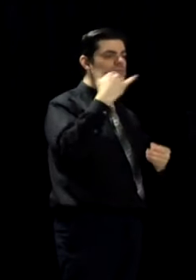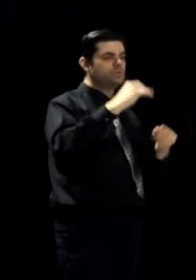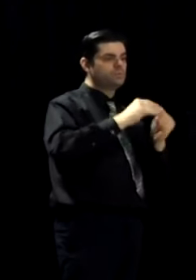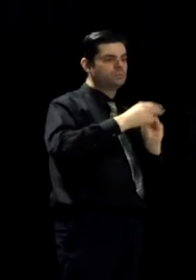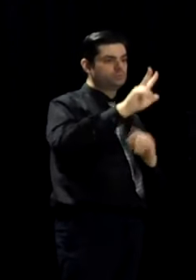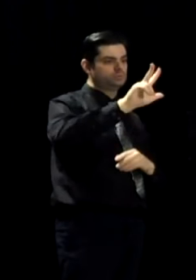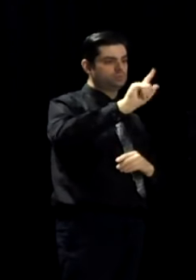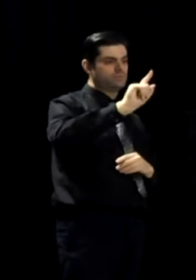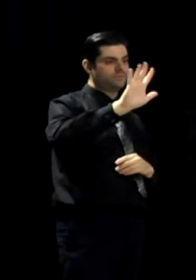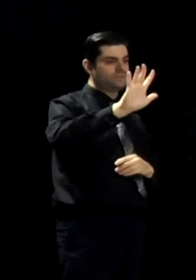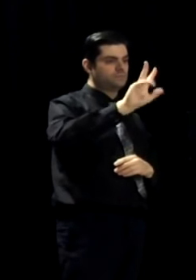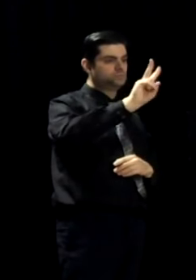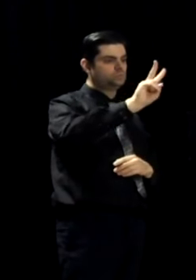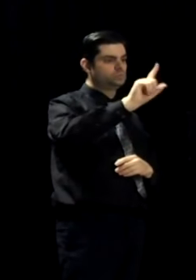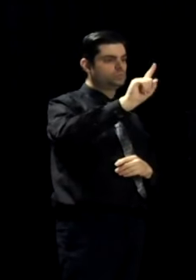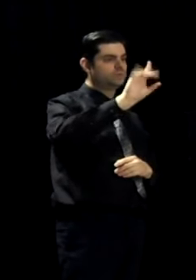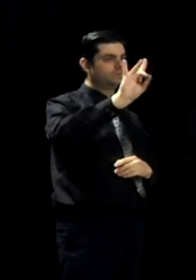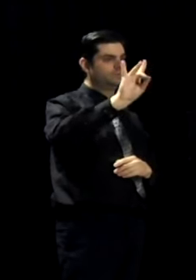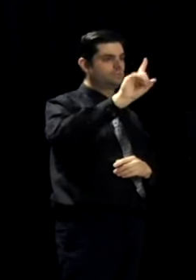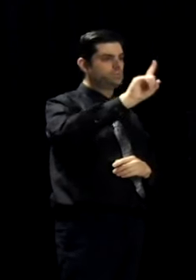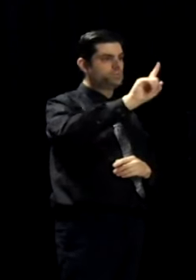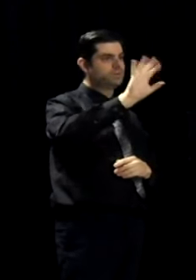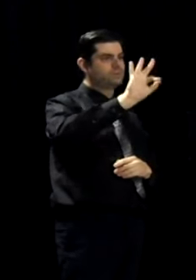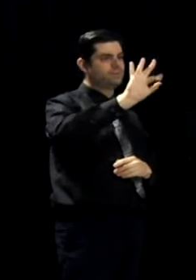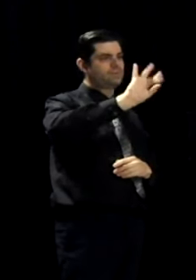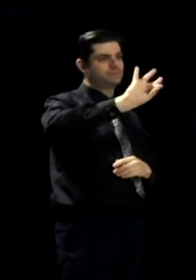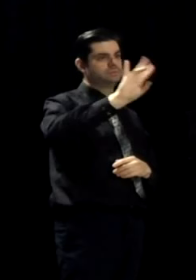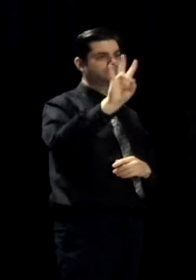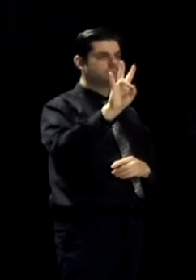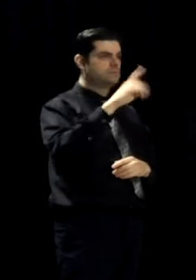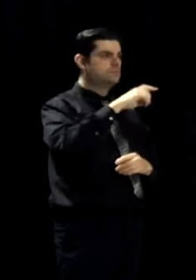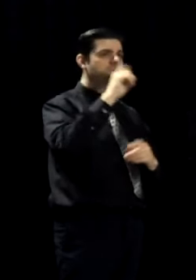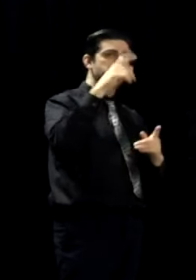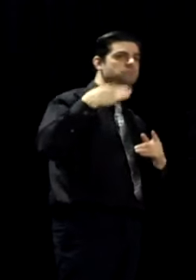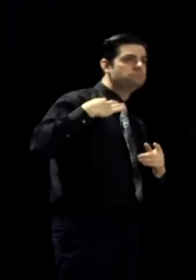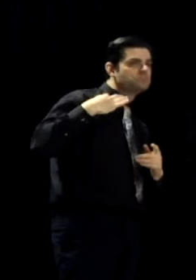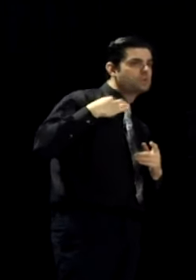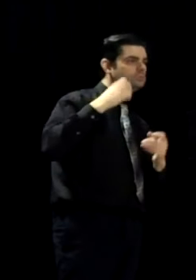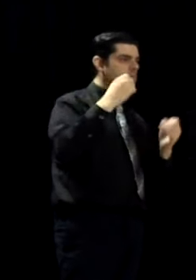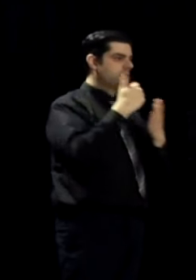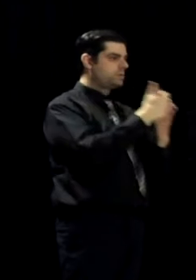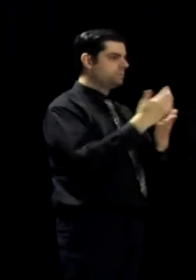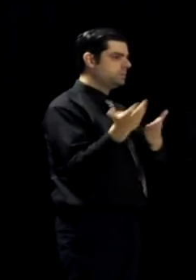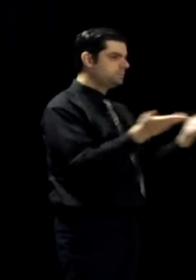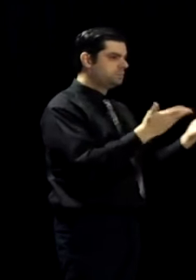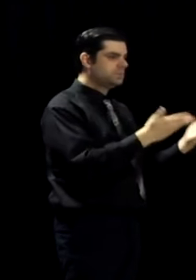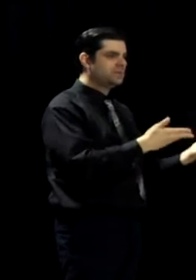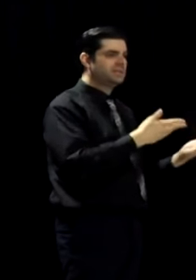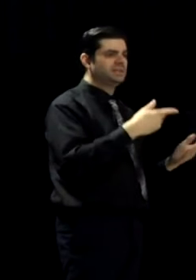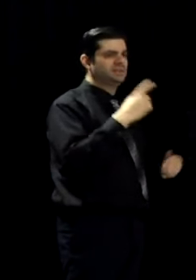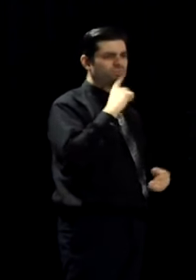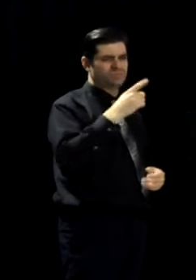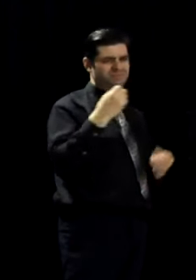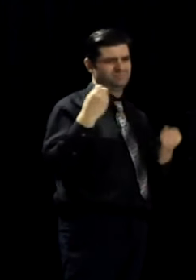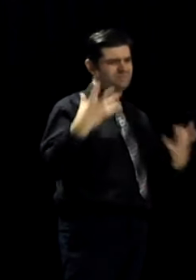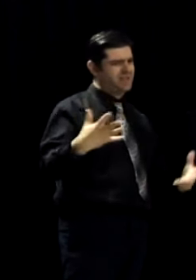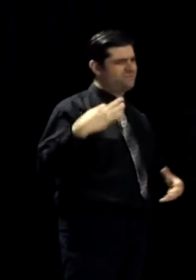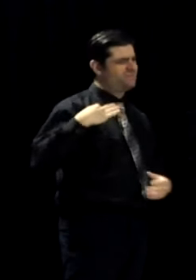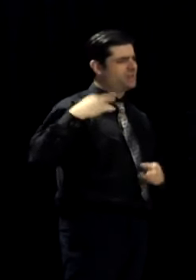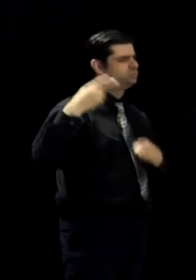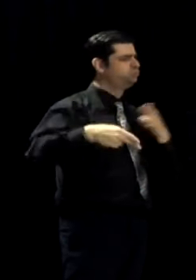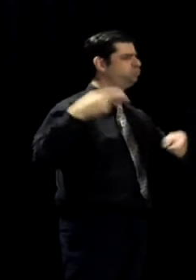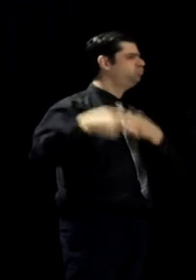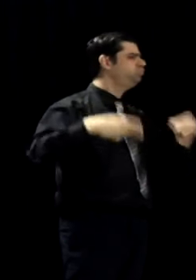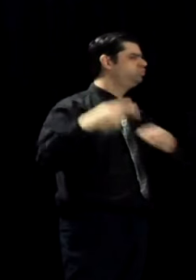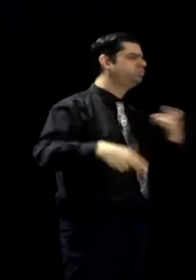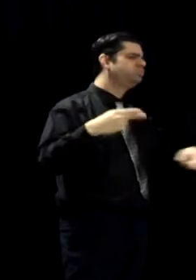position before. Call this line. It's amazing the amount of different folks we help in different ways with this line. A lot